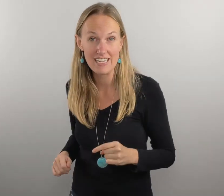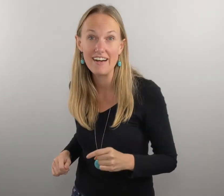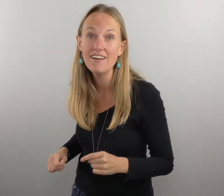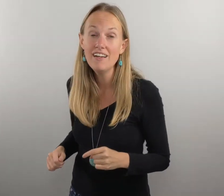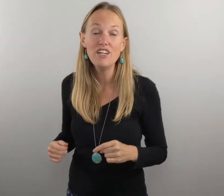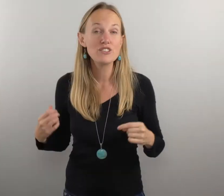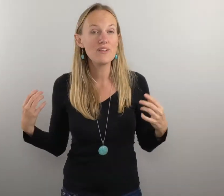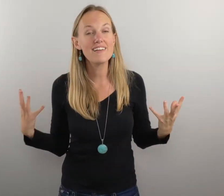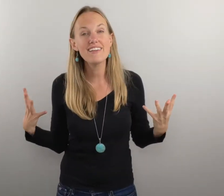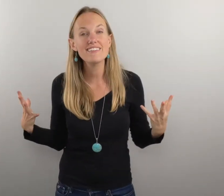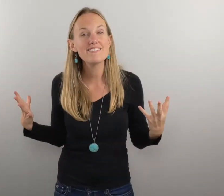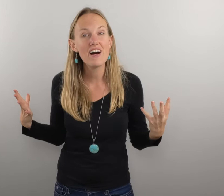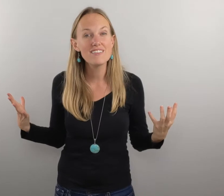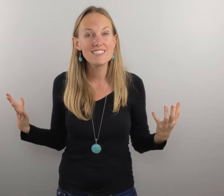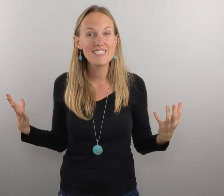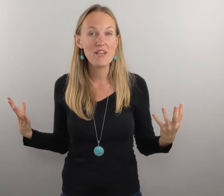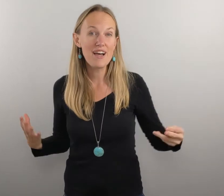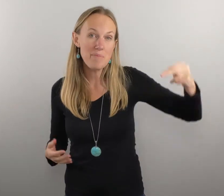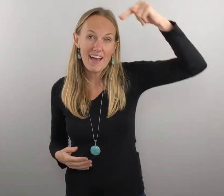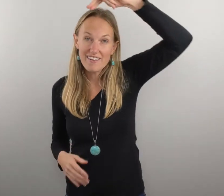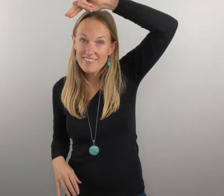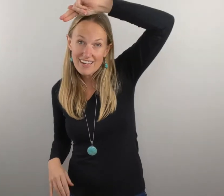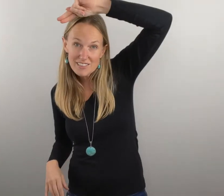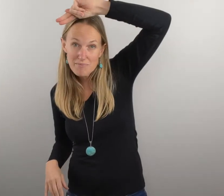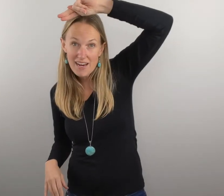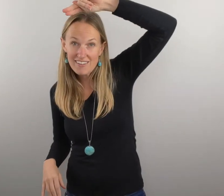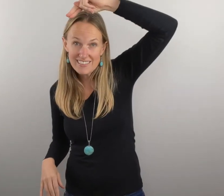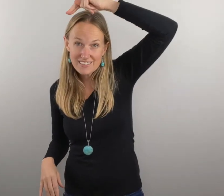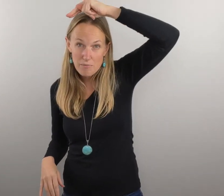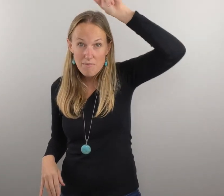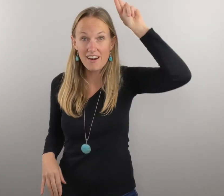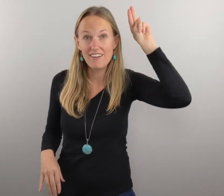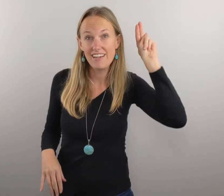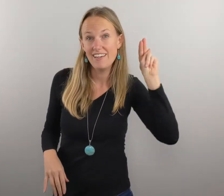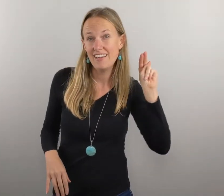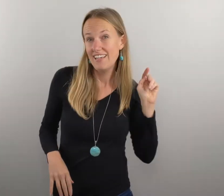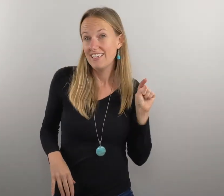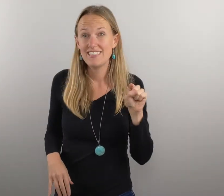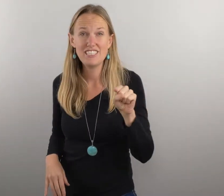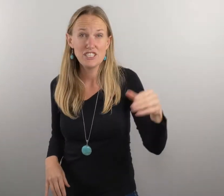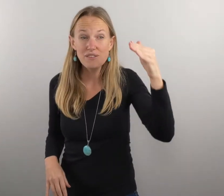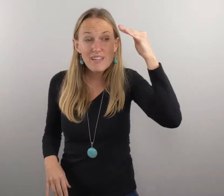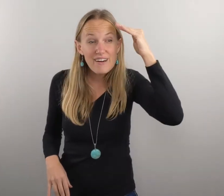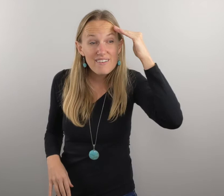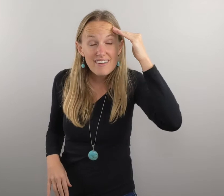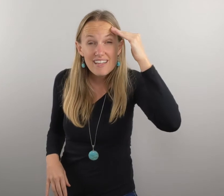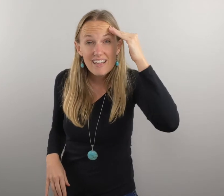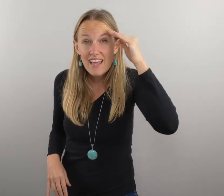now. So luckily it follows the same kind of pattern with lots of Marys. So Mary, did you know